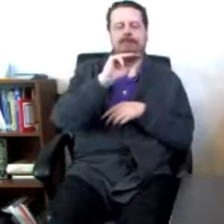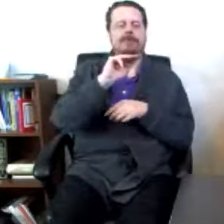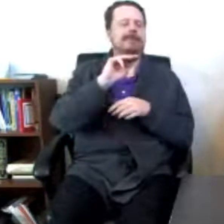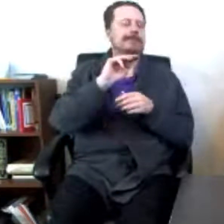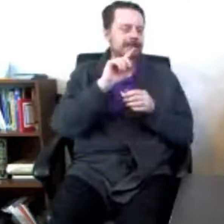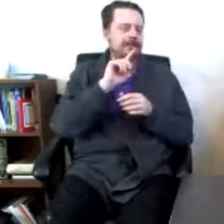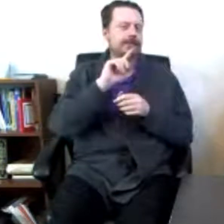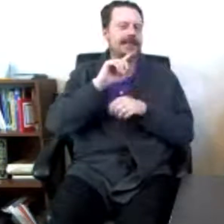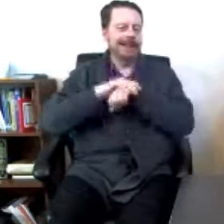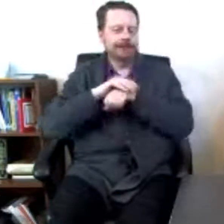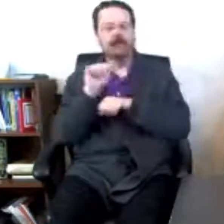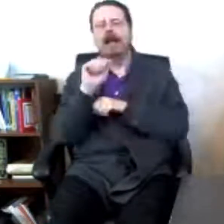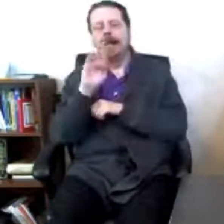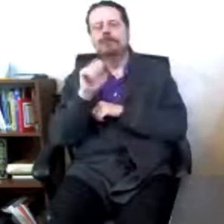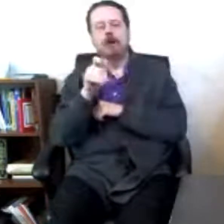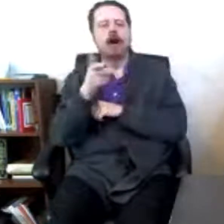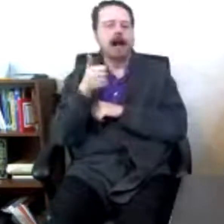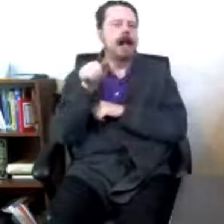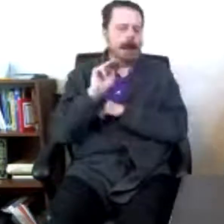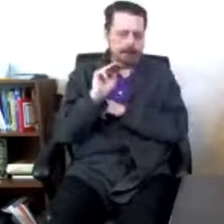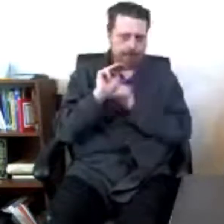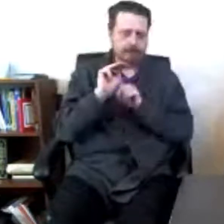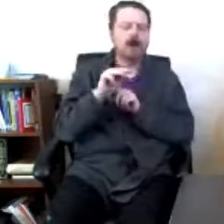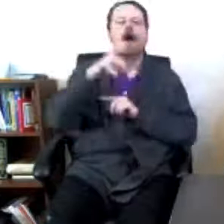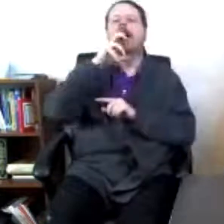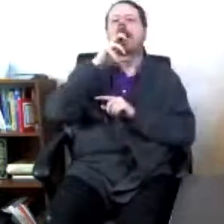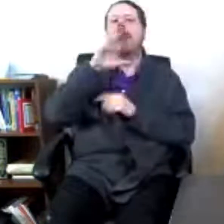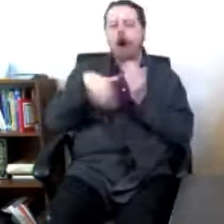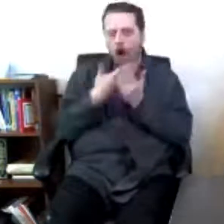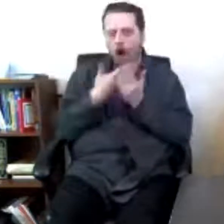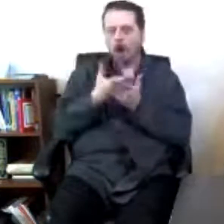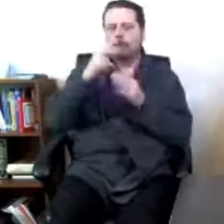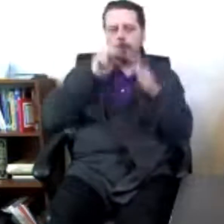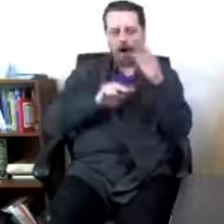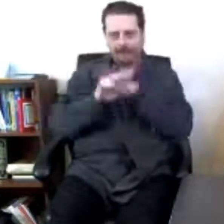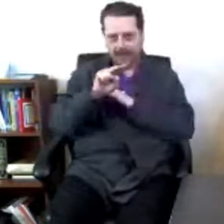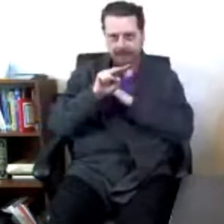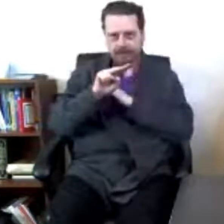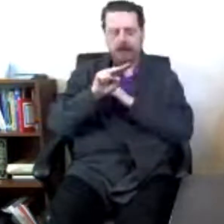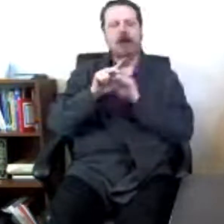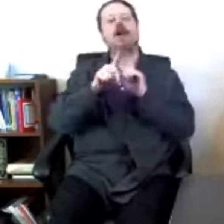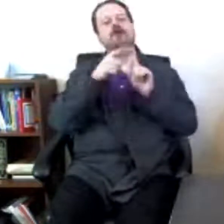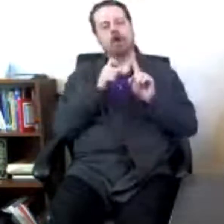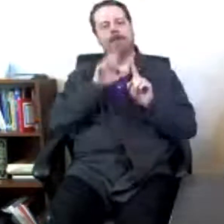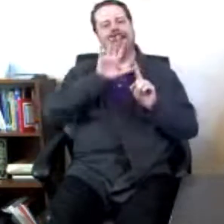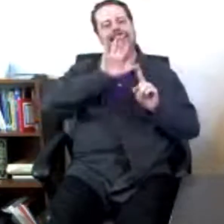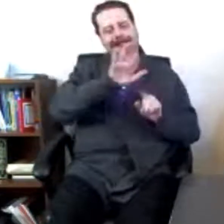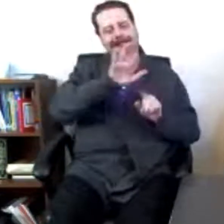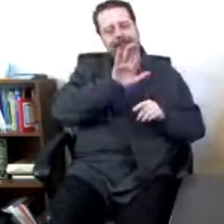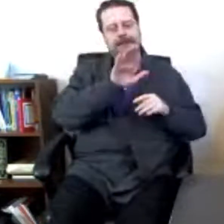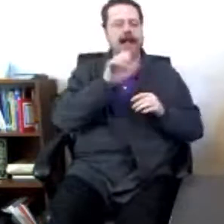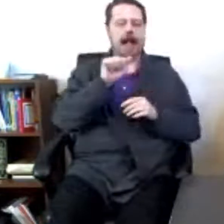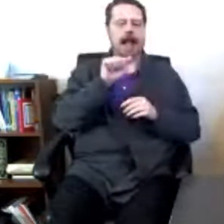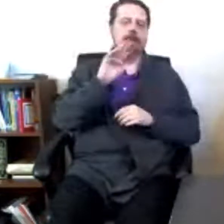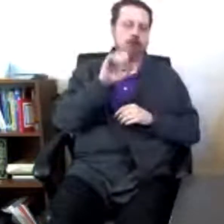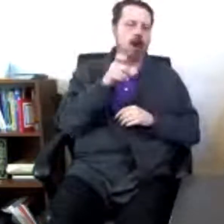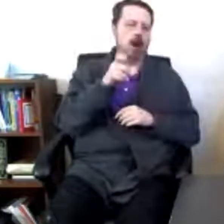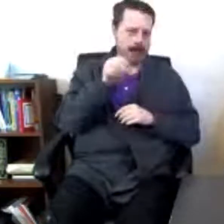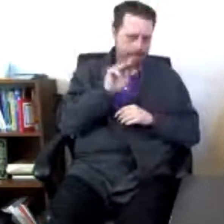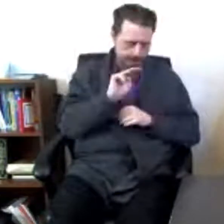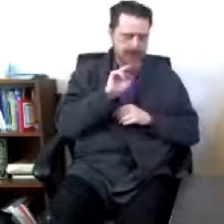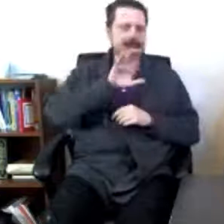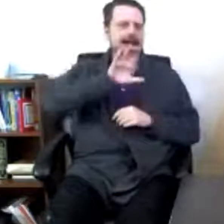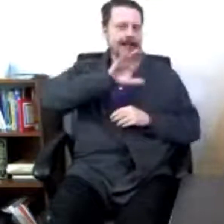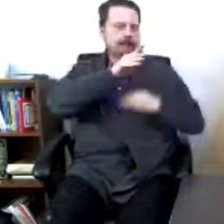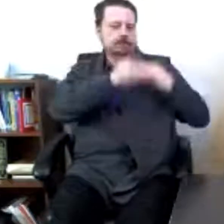many prophets. Actually, all the prophets that came after him are of his children. So he is the